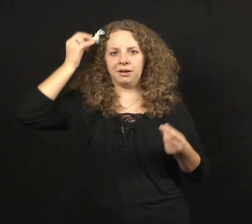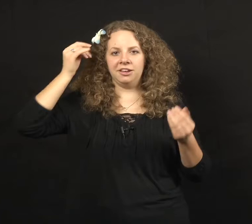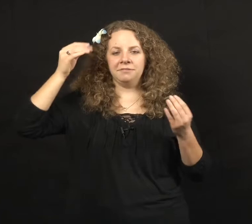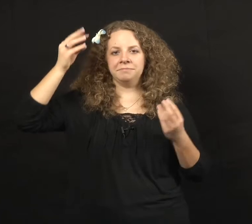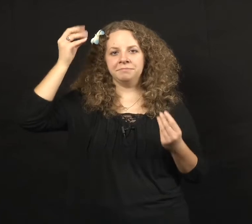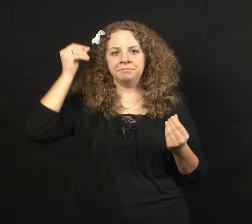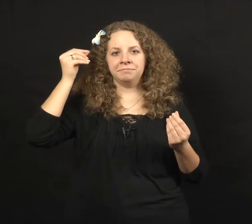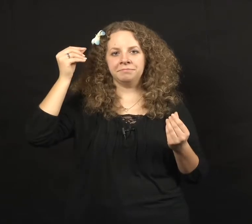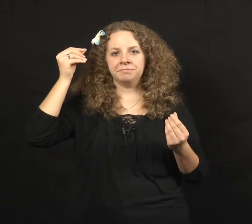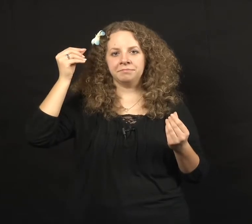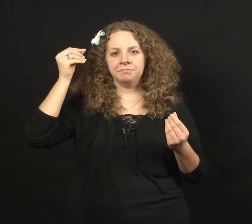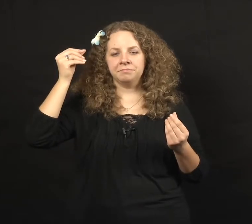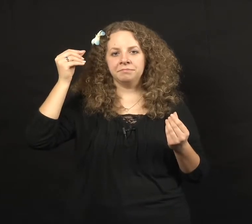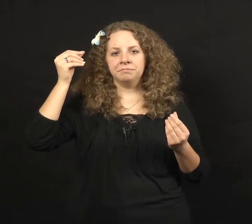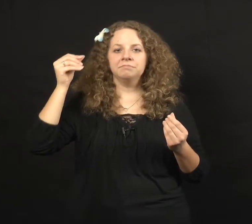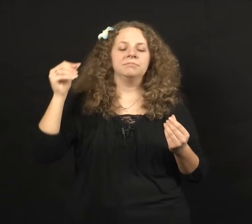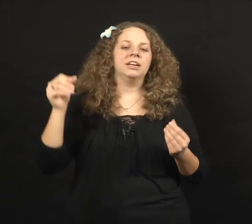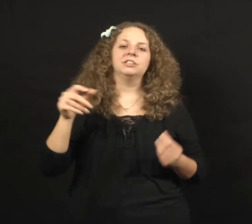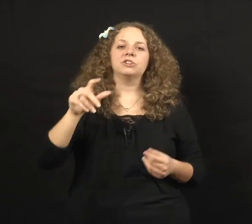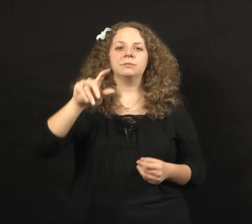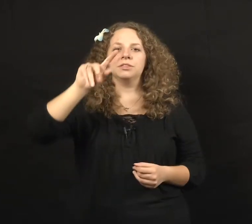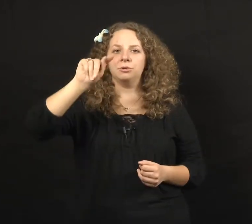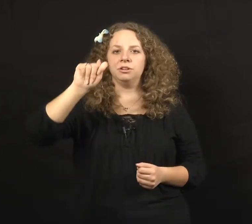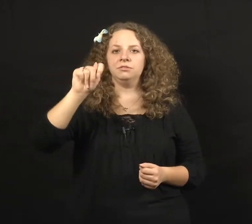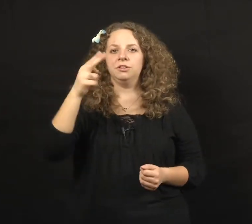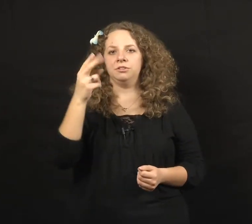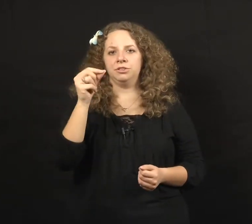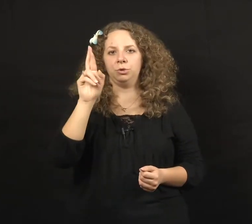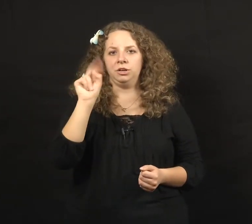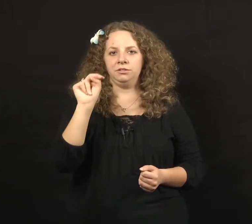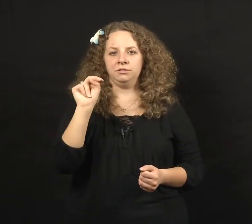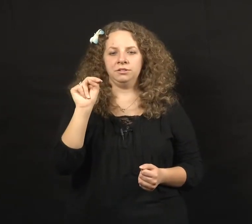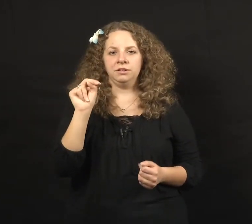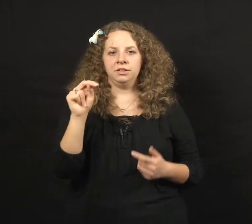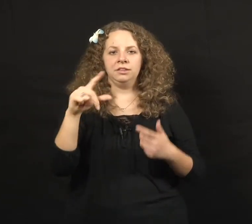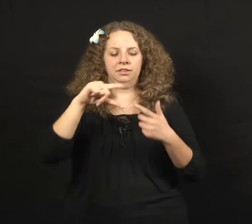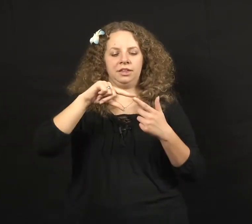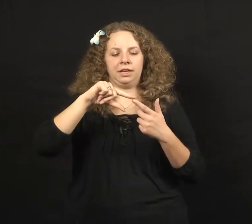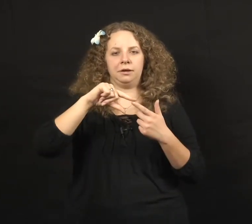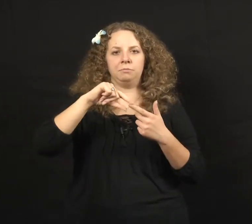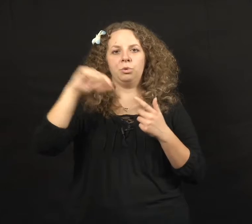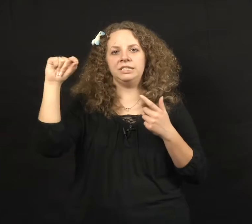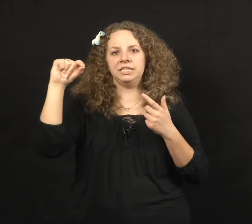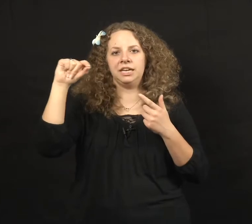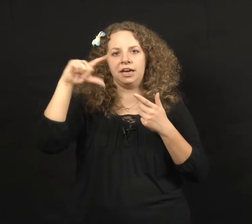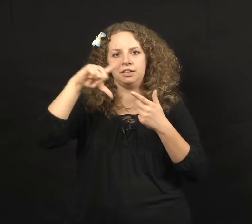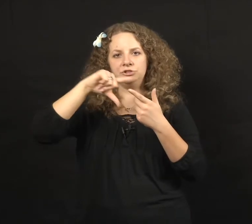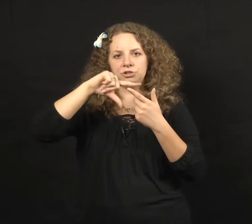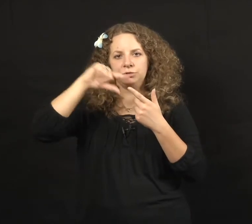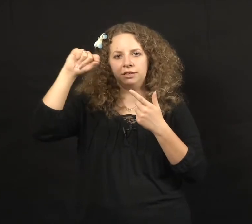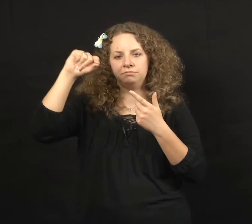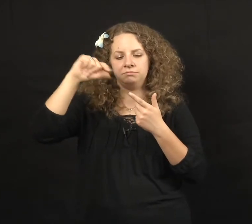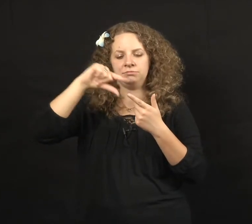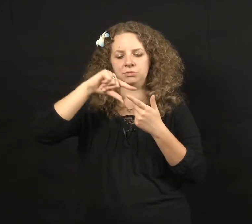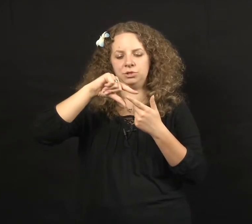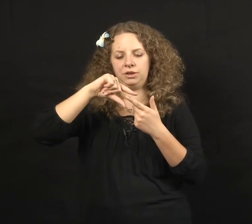it. I described a thorn, like a pointy edge to it. So you have like